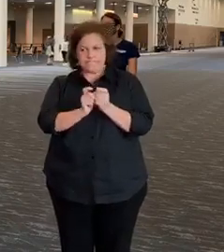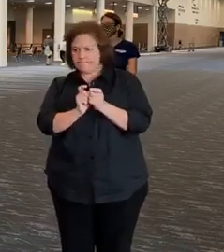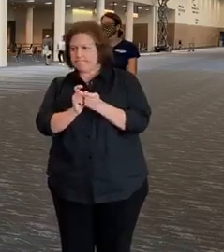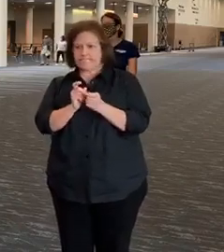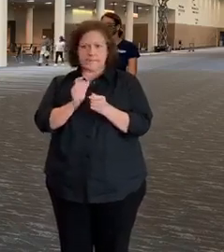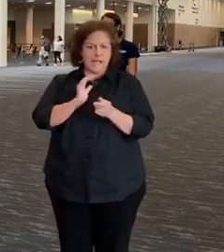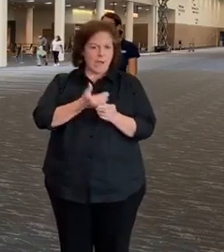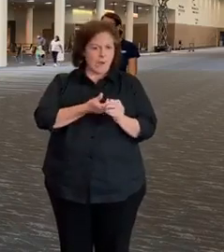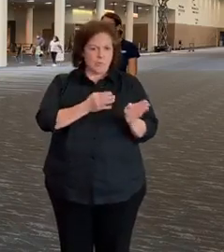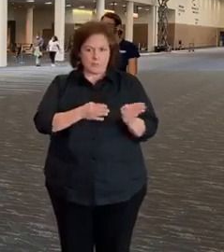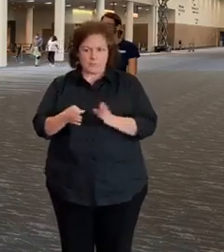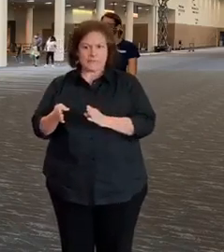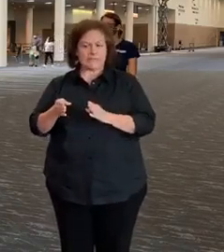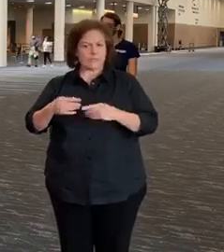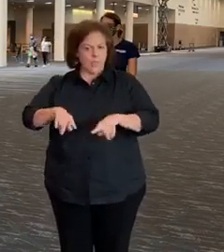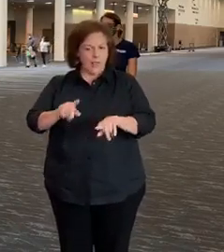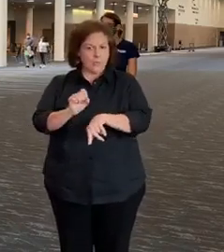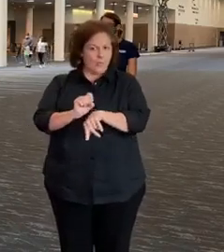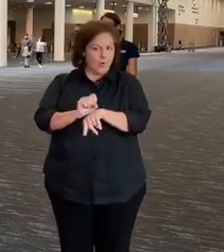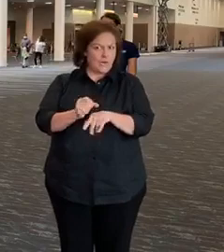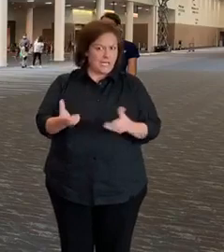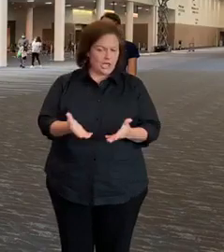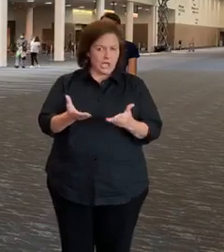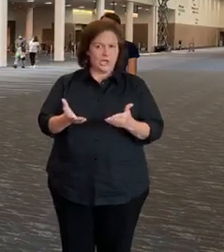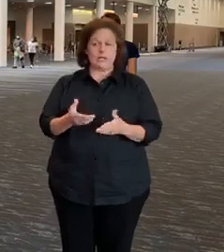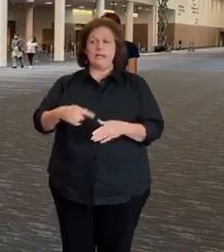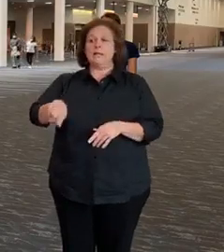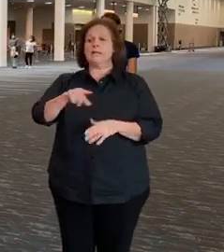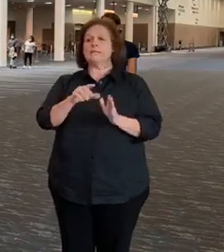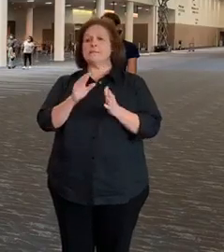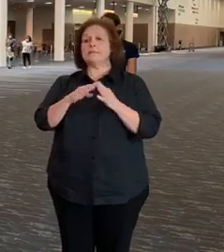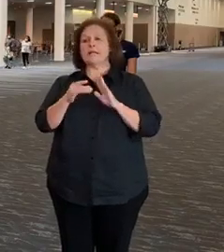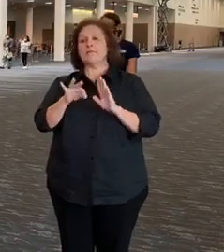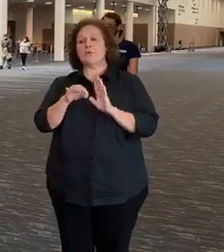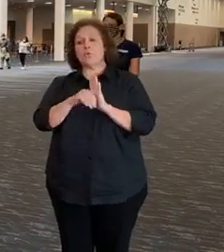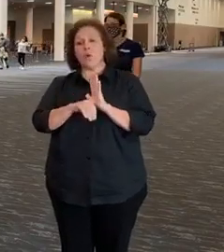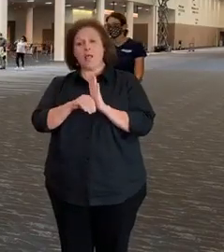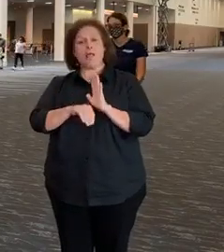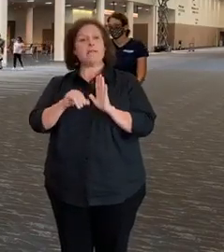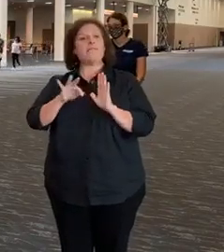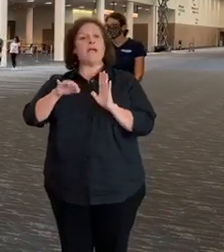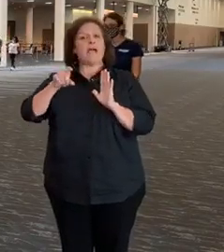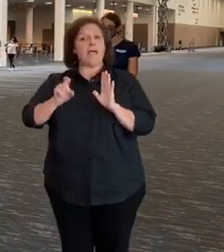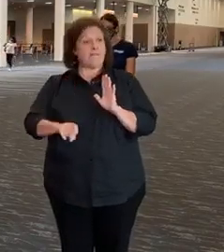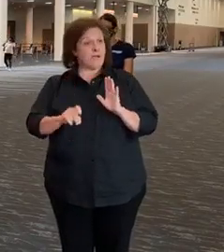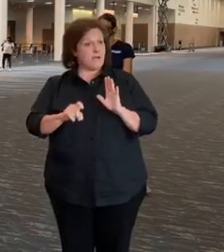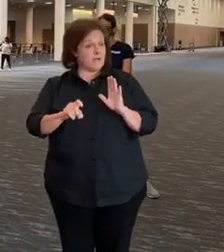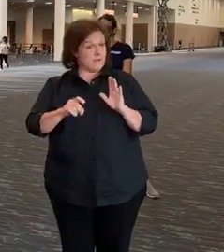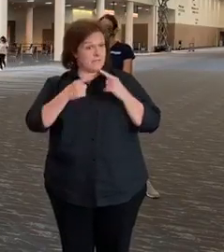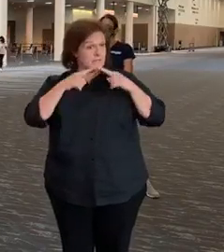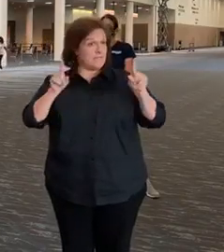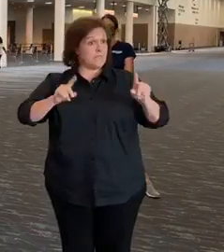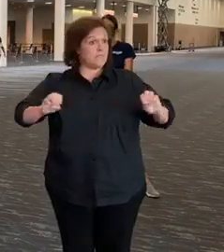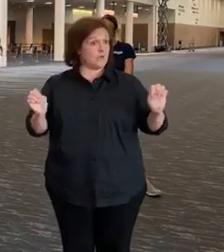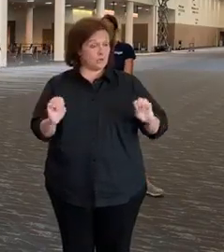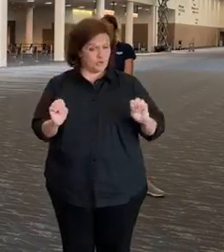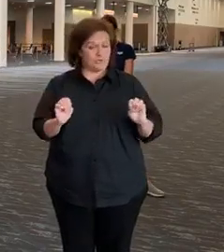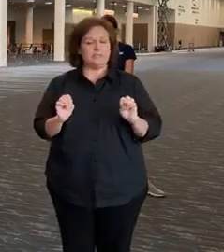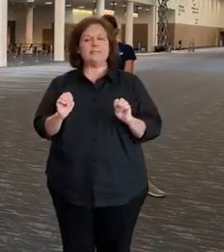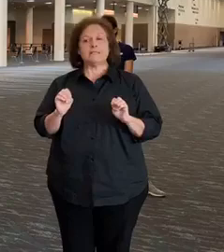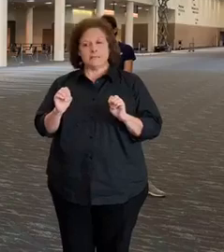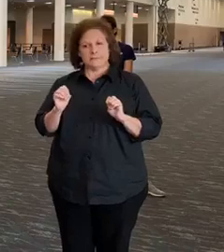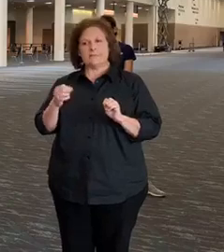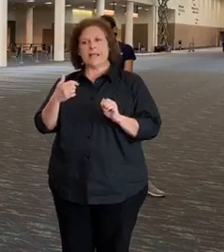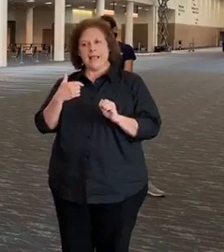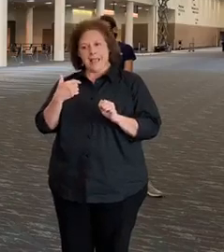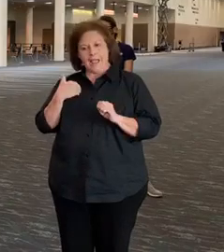and procedures on the ground in the city of New Orleans should I have to call an emergency evacuation, understanding that